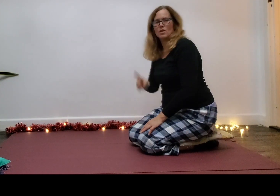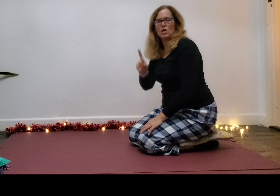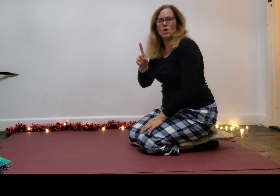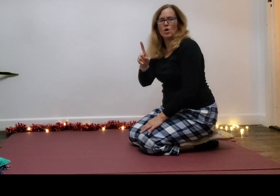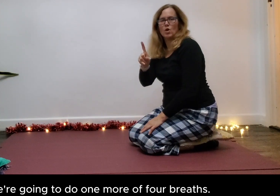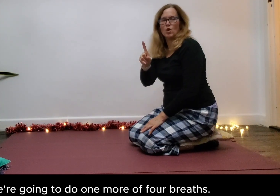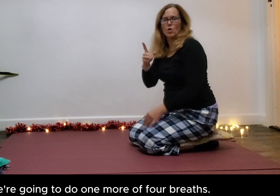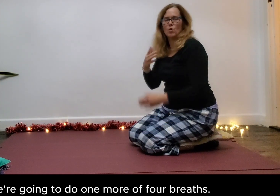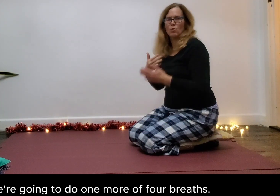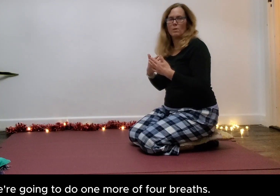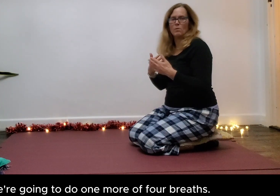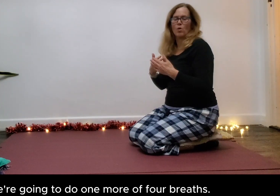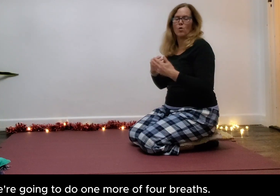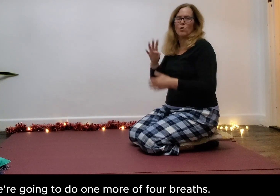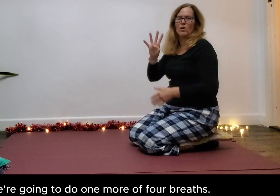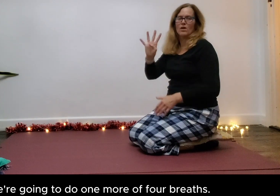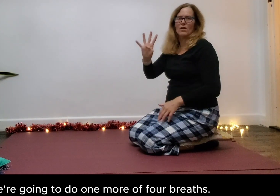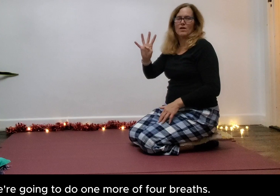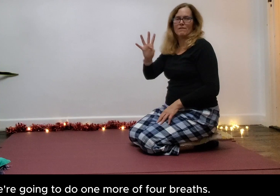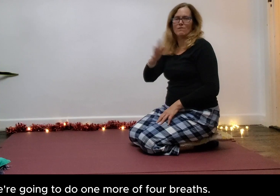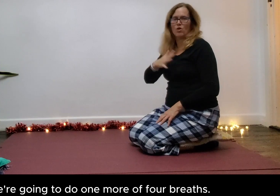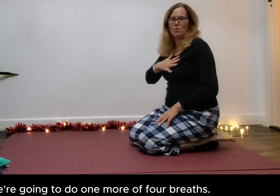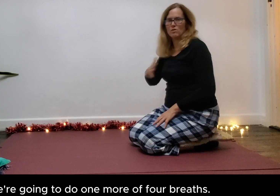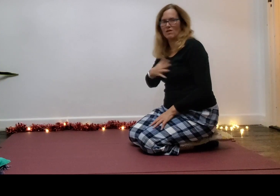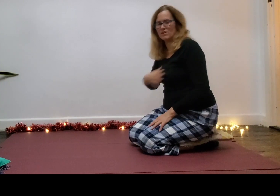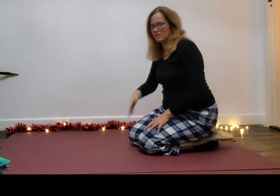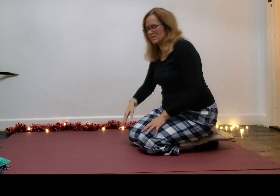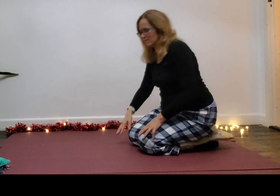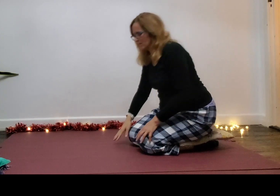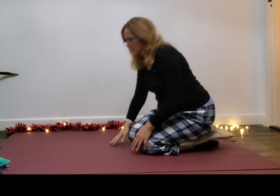We're going to do 1 more of 4 breaths.